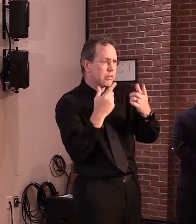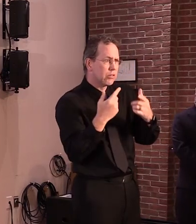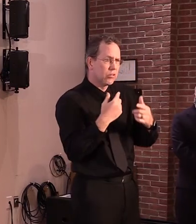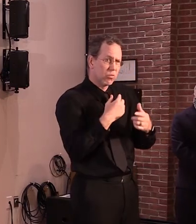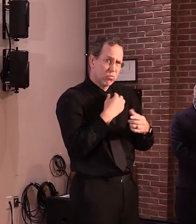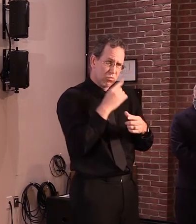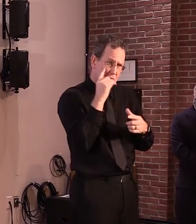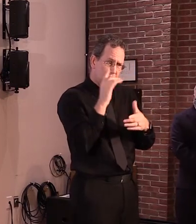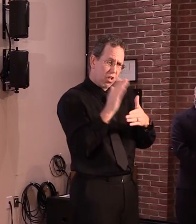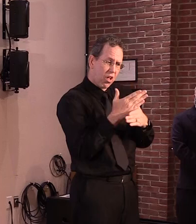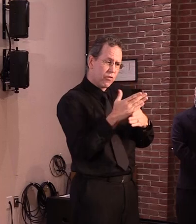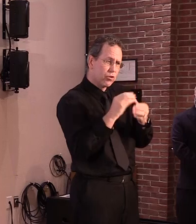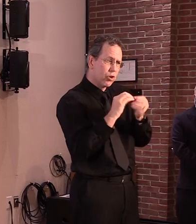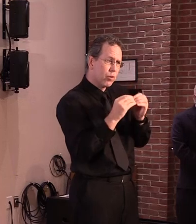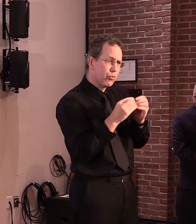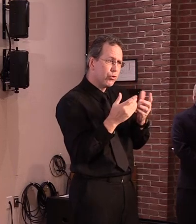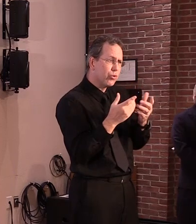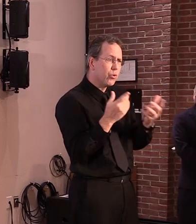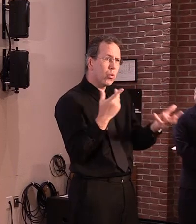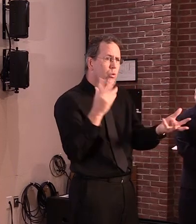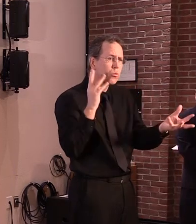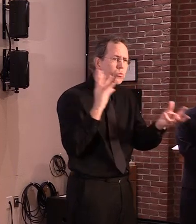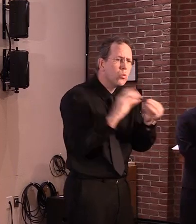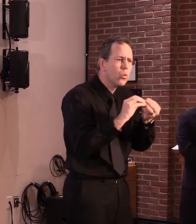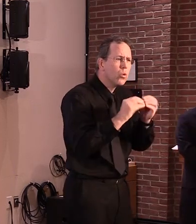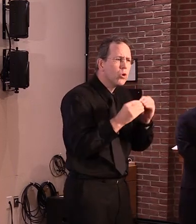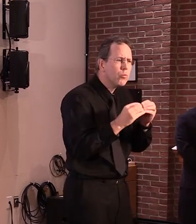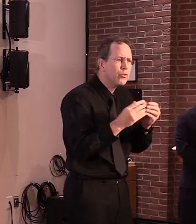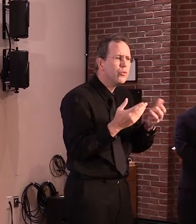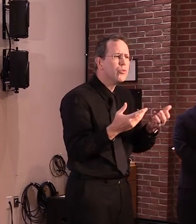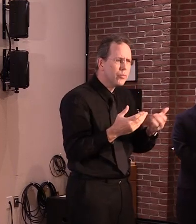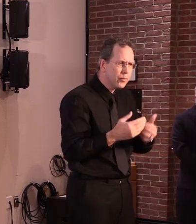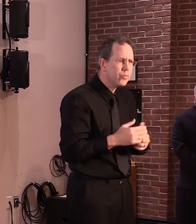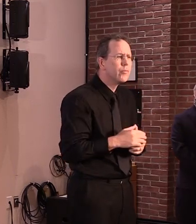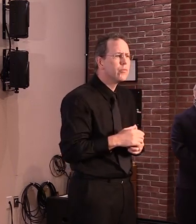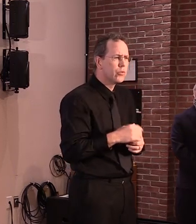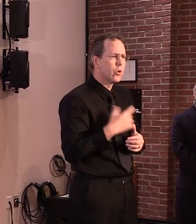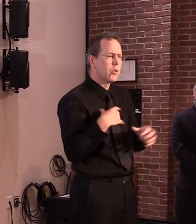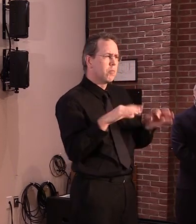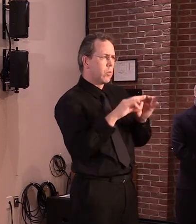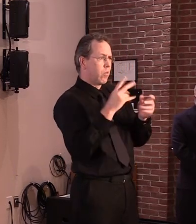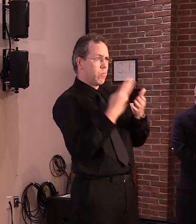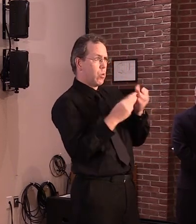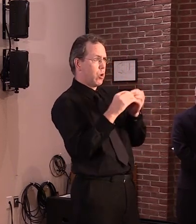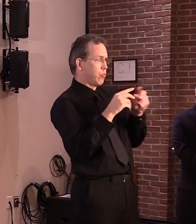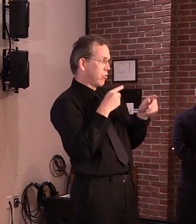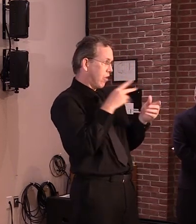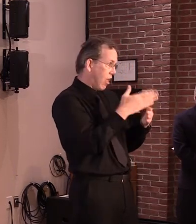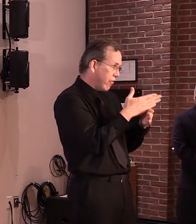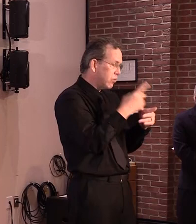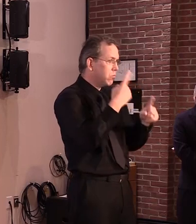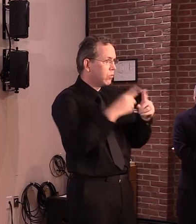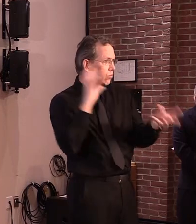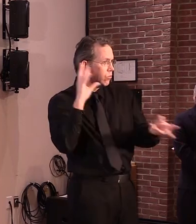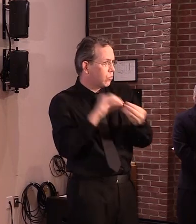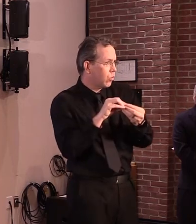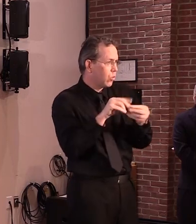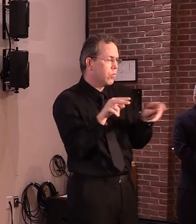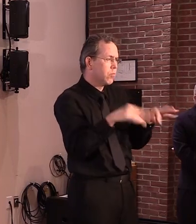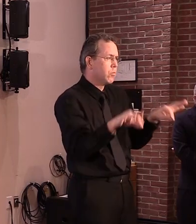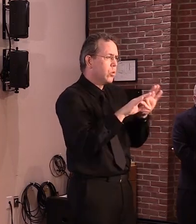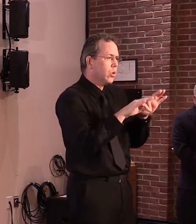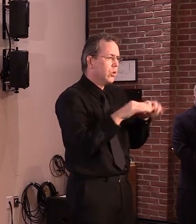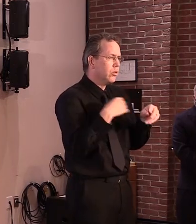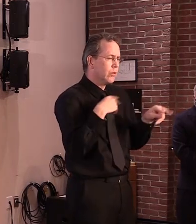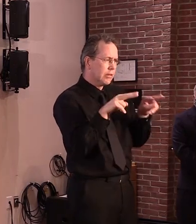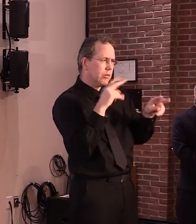the aggregate number of cases as well. Both of those things helps inform when it's safe to reopen without restrictions. Do you see that happening